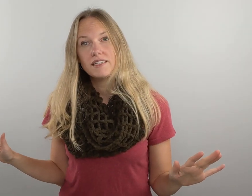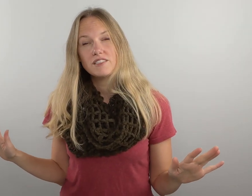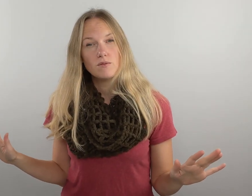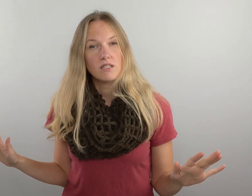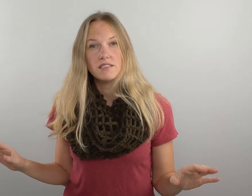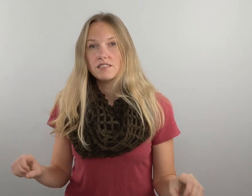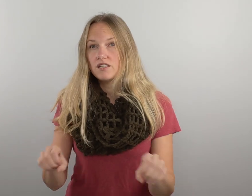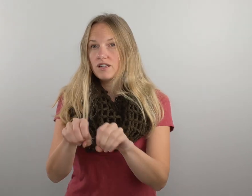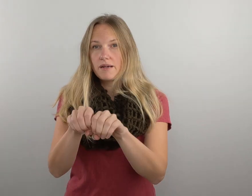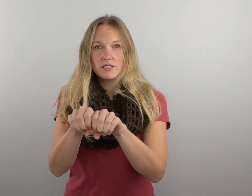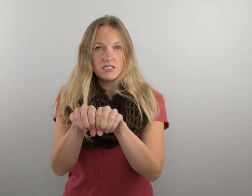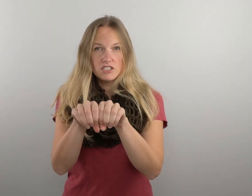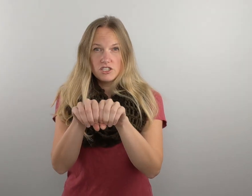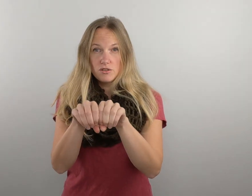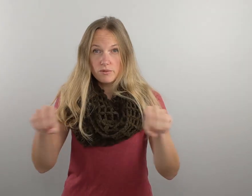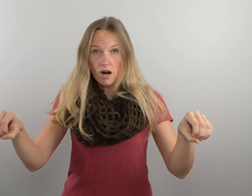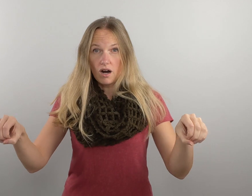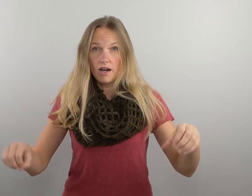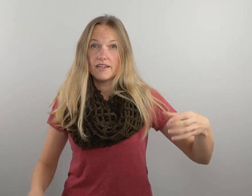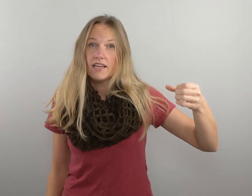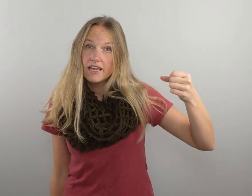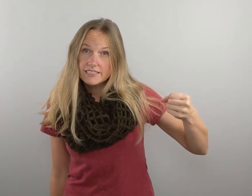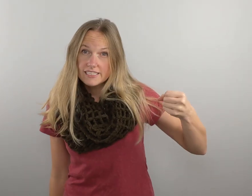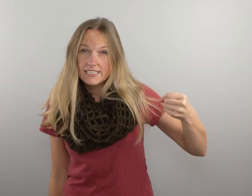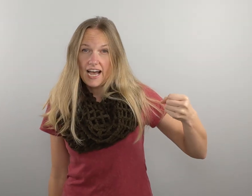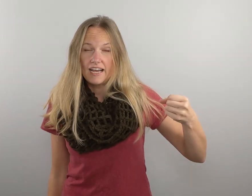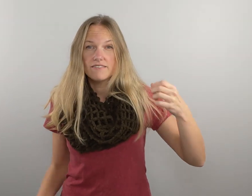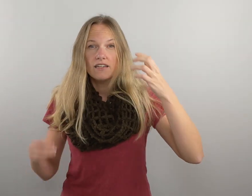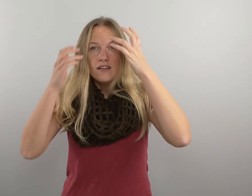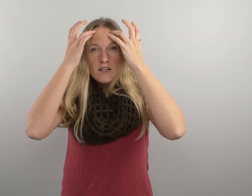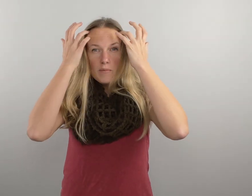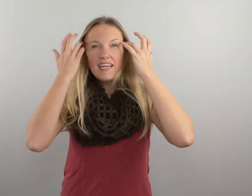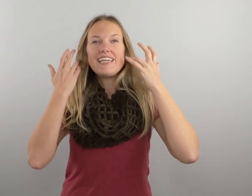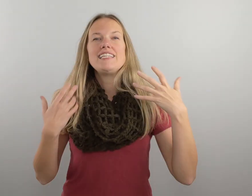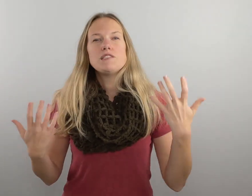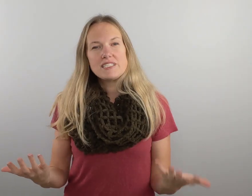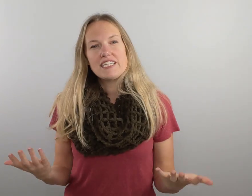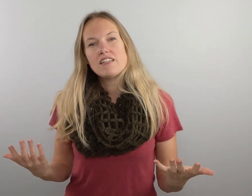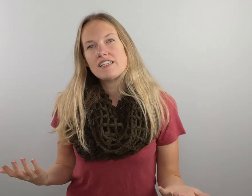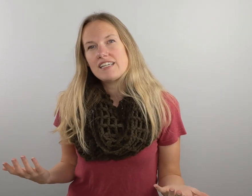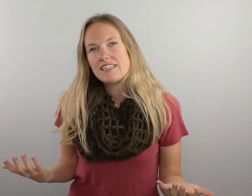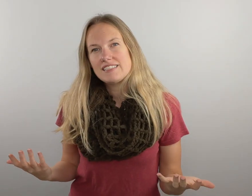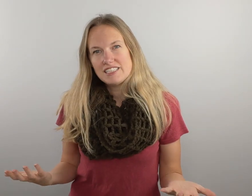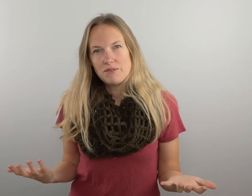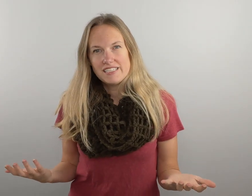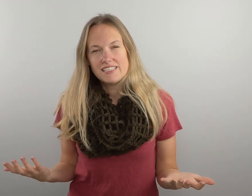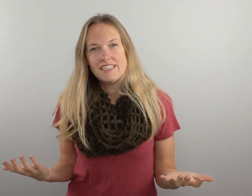the words, then you can absolutely just do rod and staff. But in this particular situation,